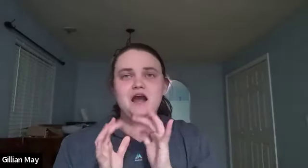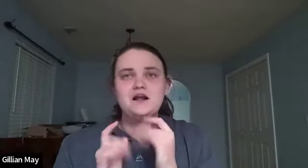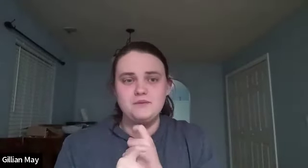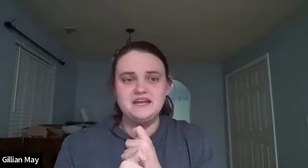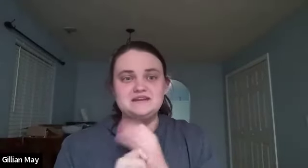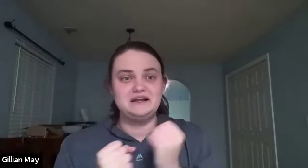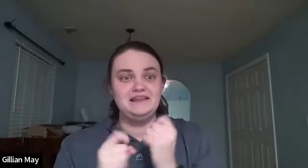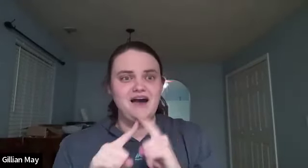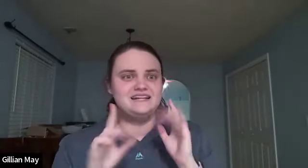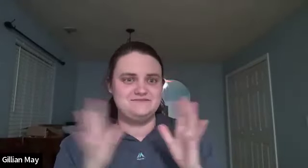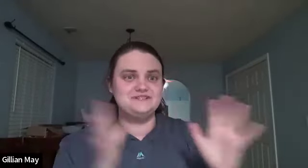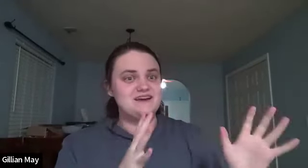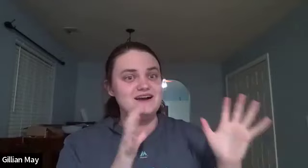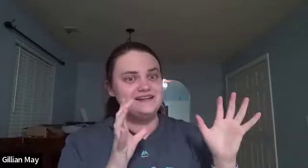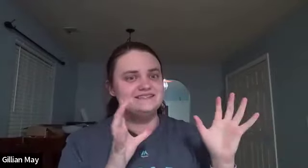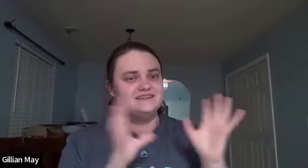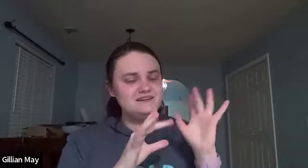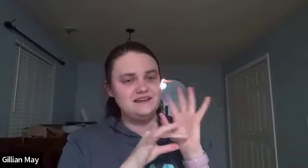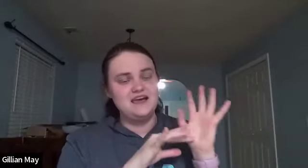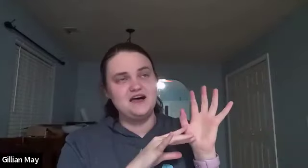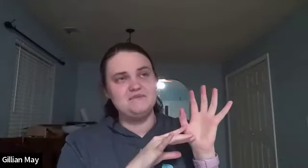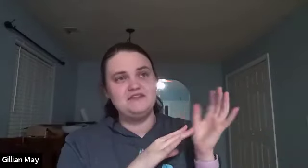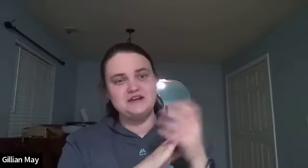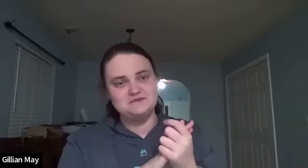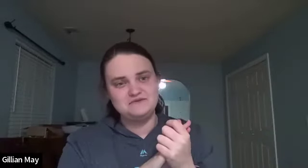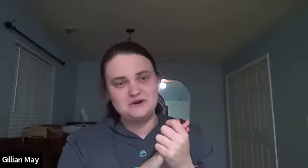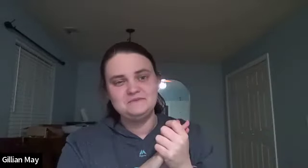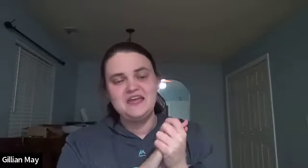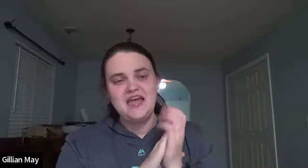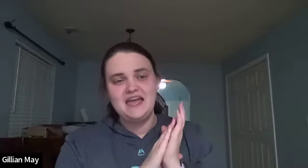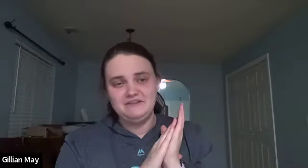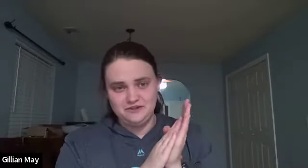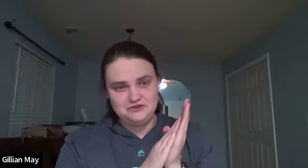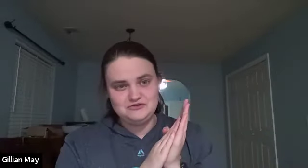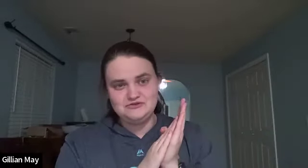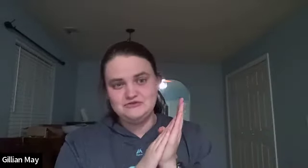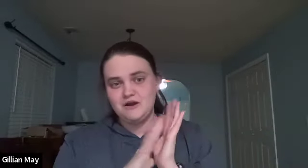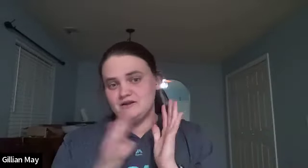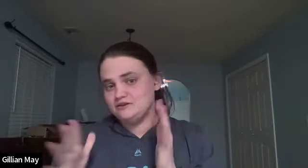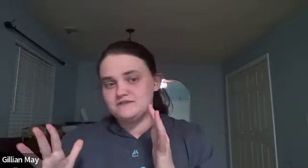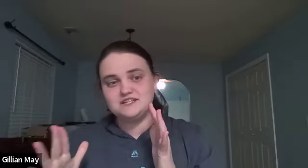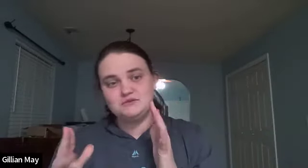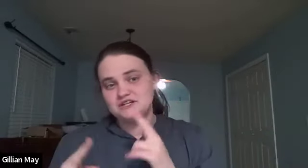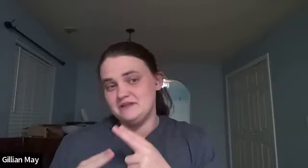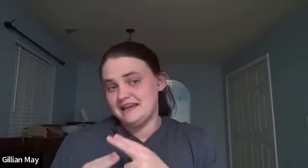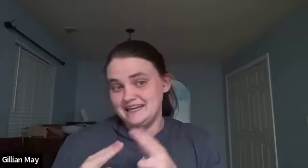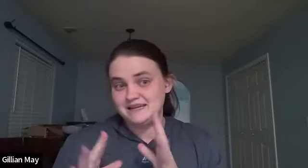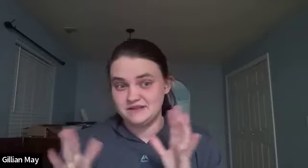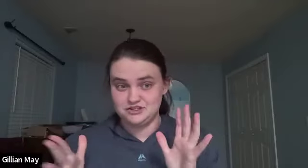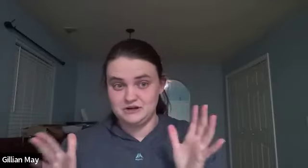not complicated, but a lot of different signs in their names before. If you are a little nervous and you want to do like a nickname, like a